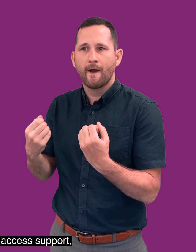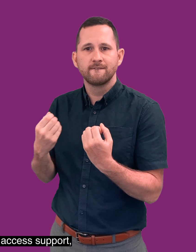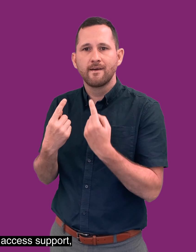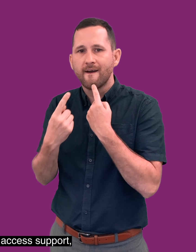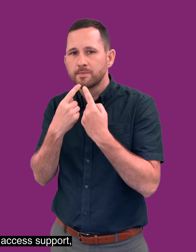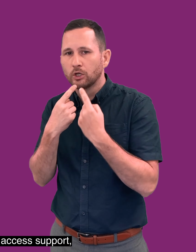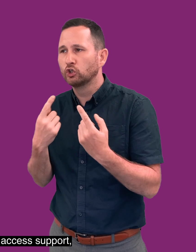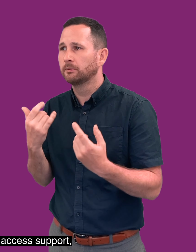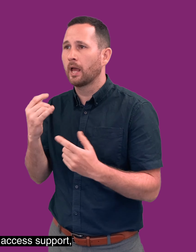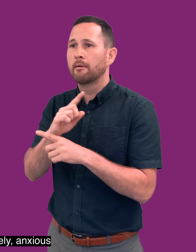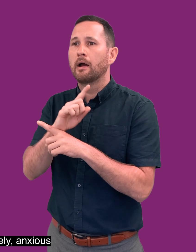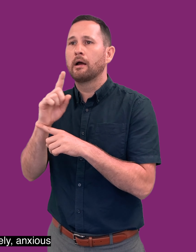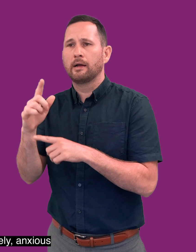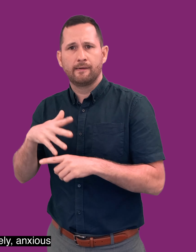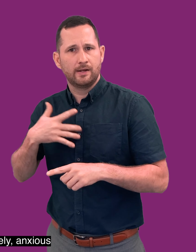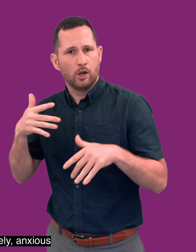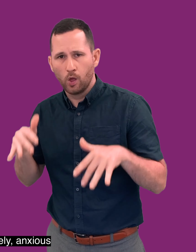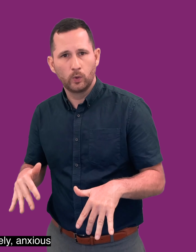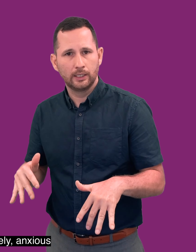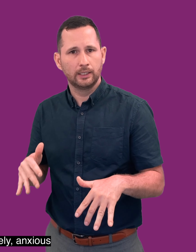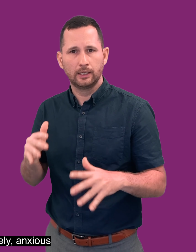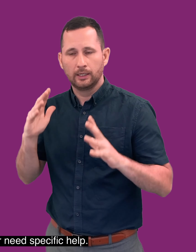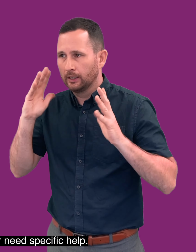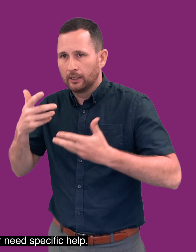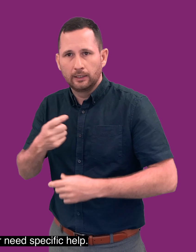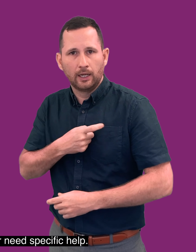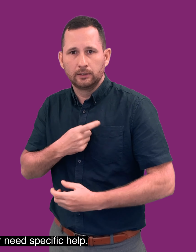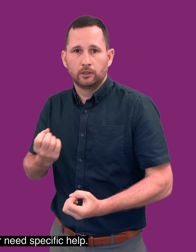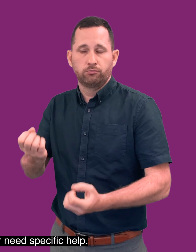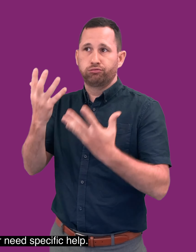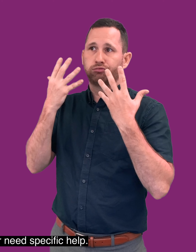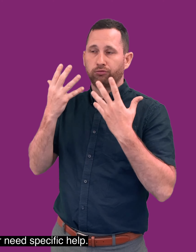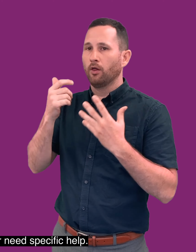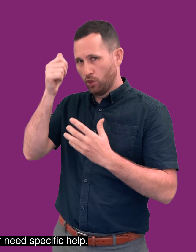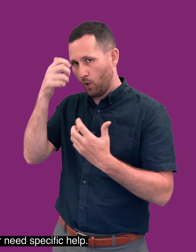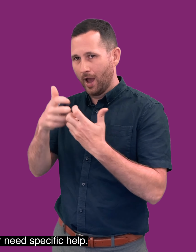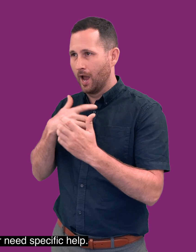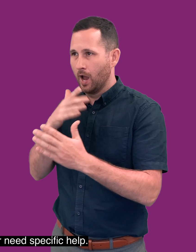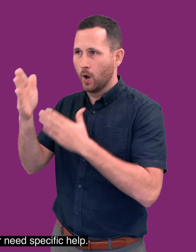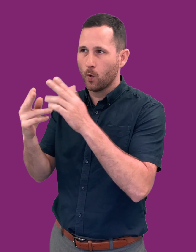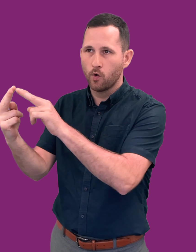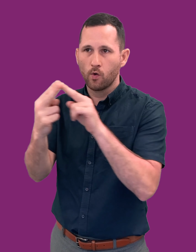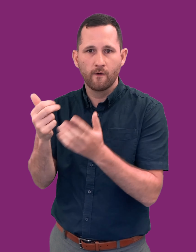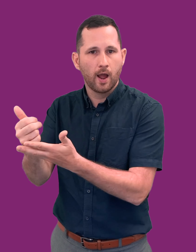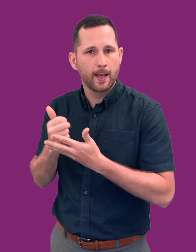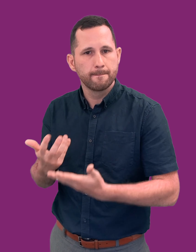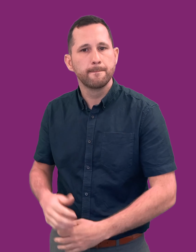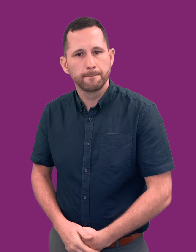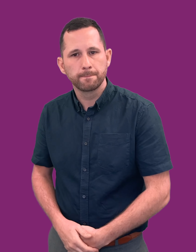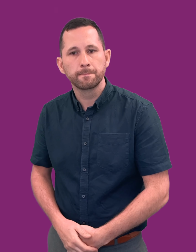Know where to access support if I feel lonely, anxious or overwhelmed or need specific help.